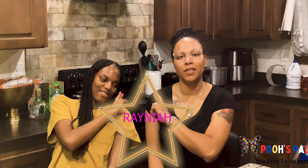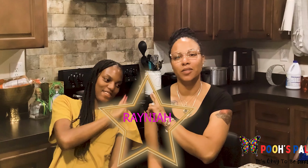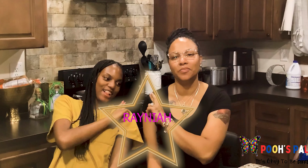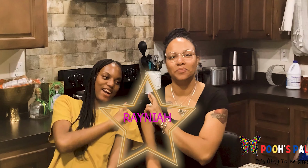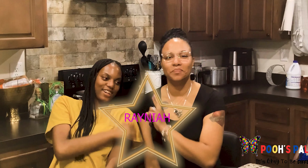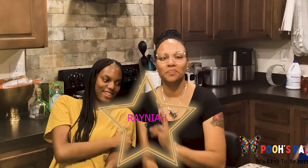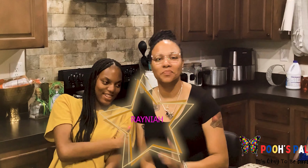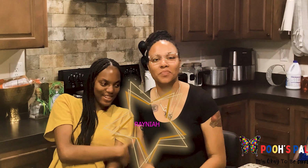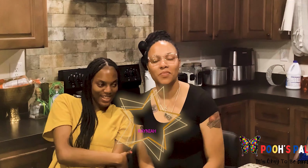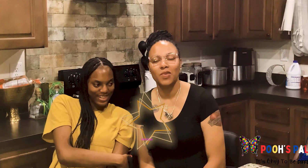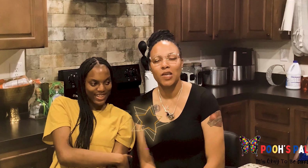Renaya,